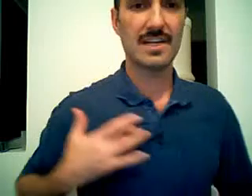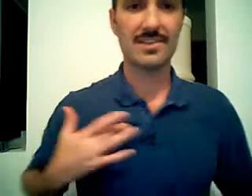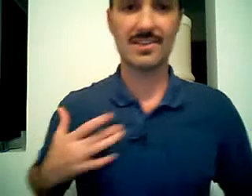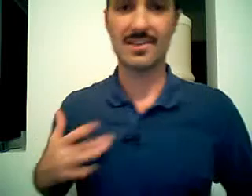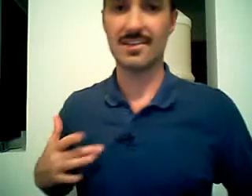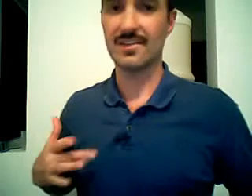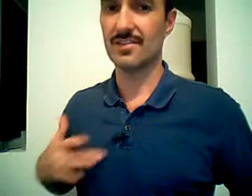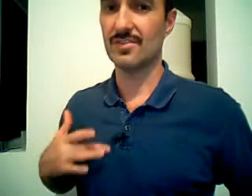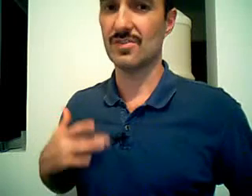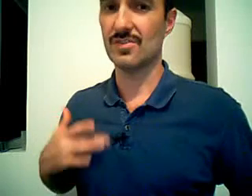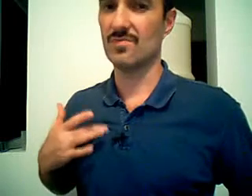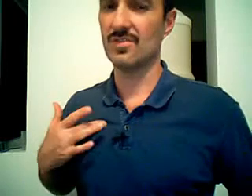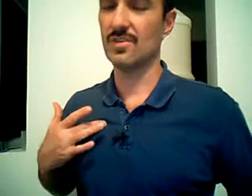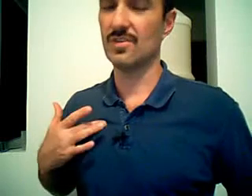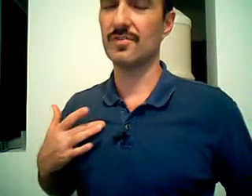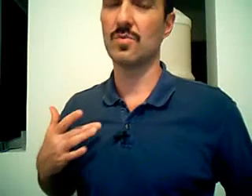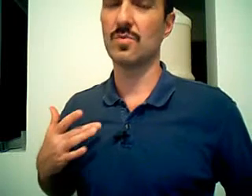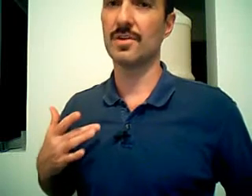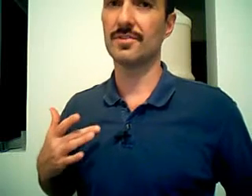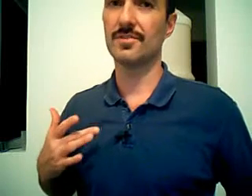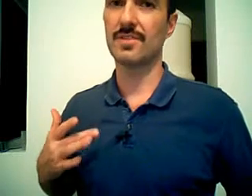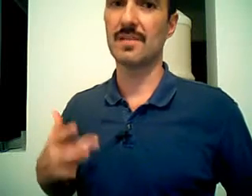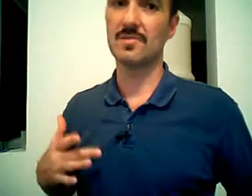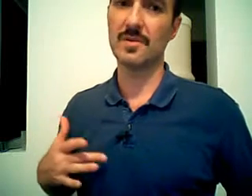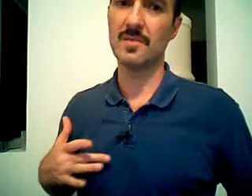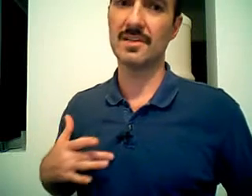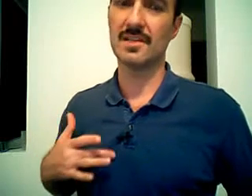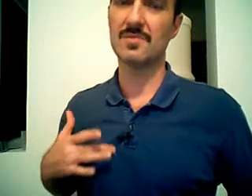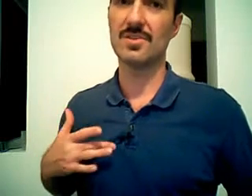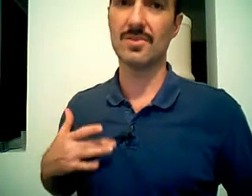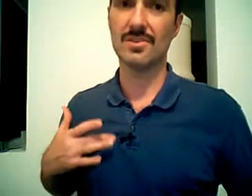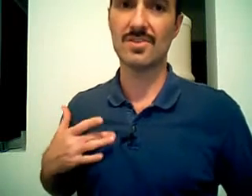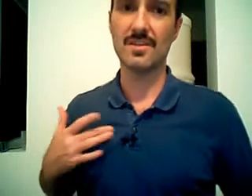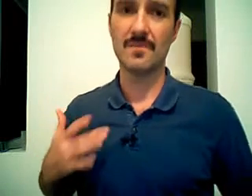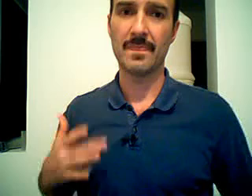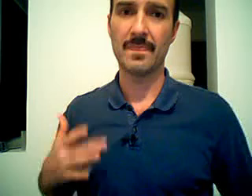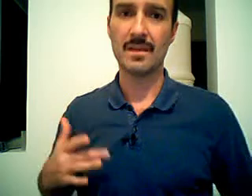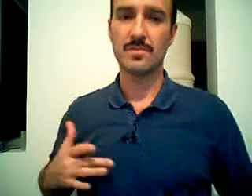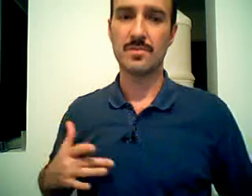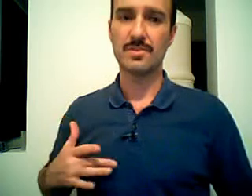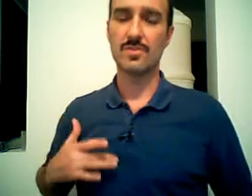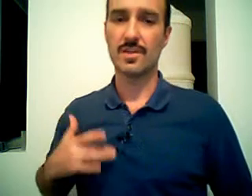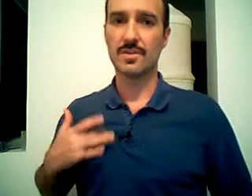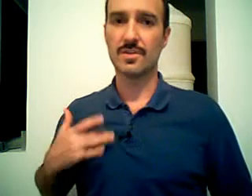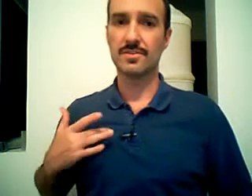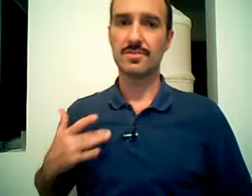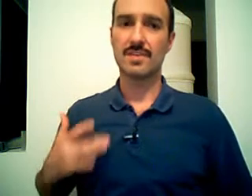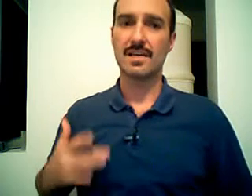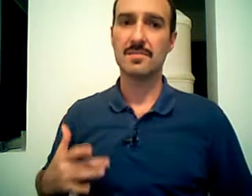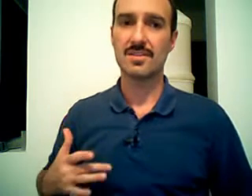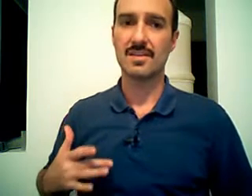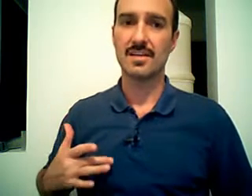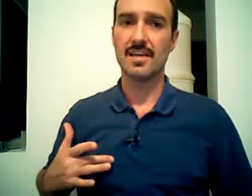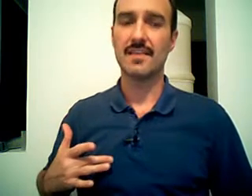chest. You only have to do it 1 or 2 times. I'm doing it many times so you can see. You just do it like 1 or 2 times, and